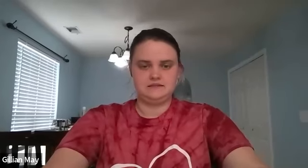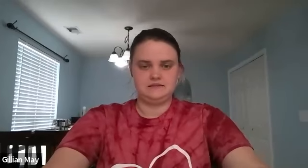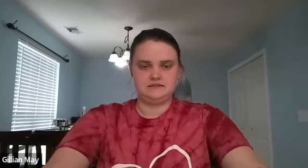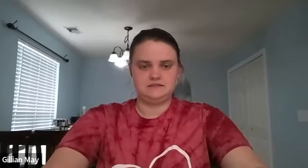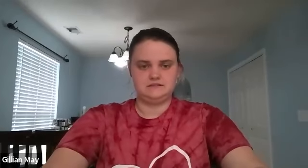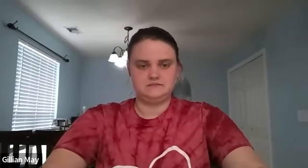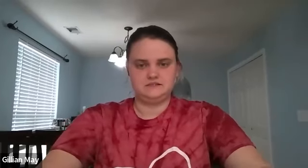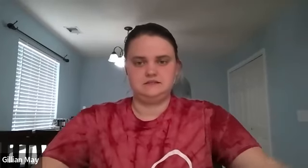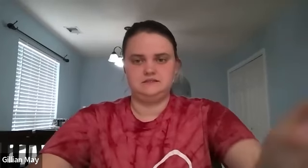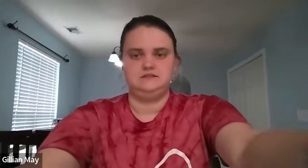let's see, let me see.